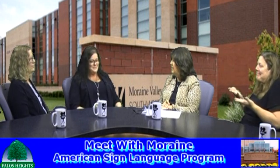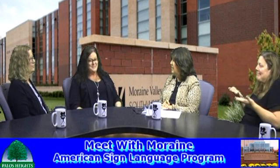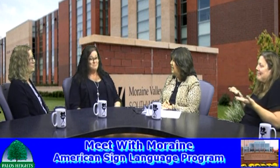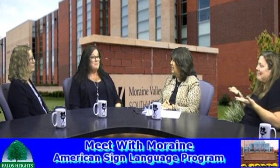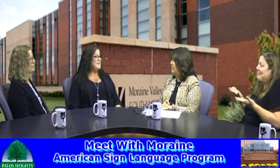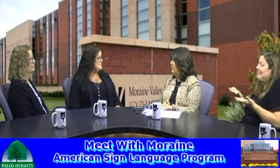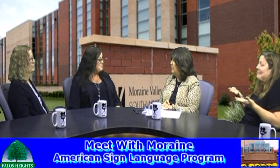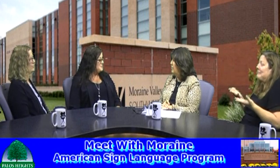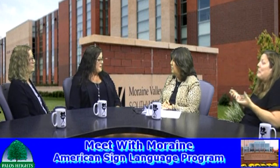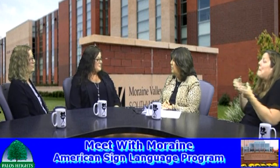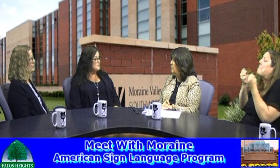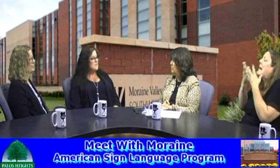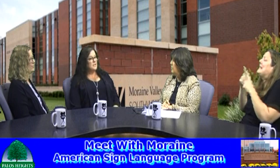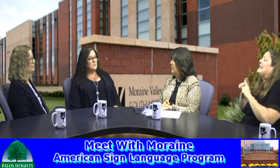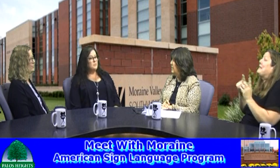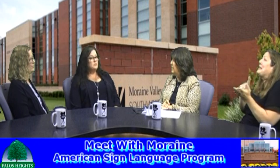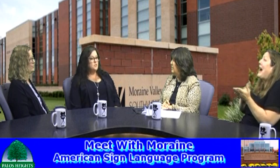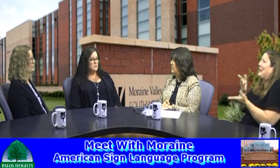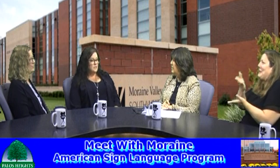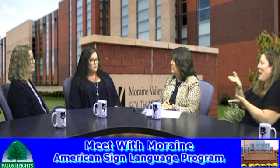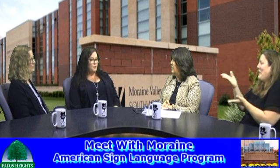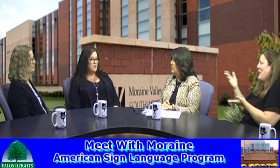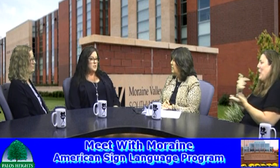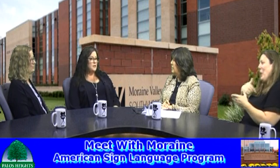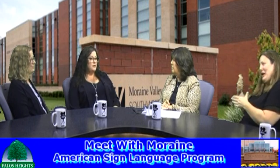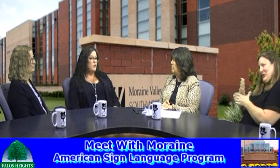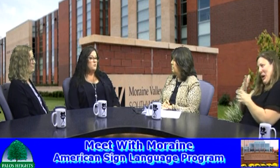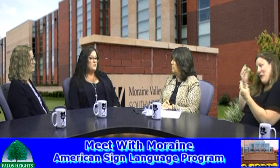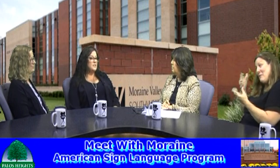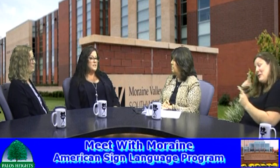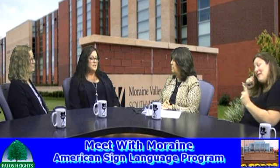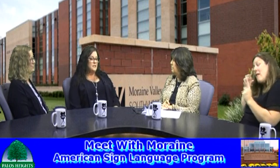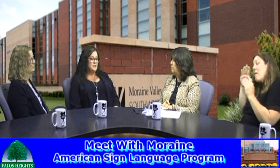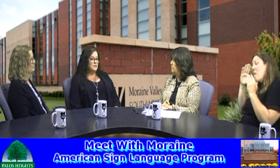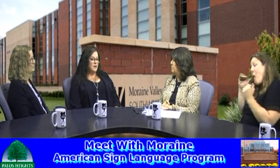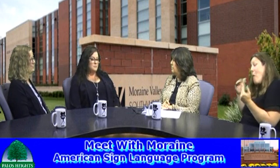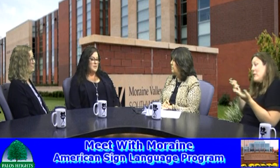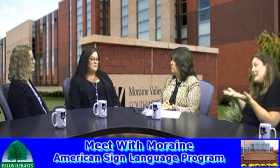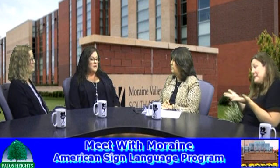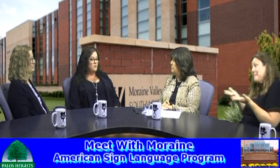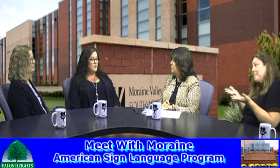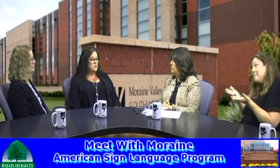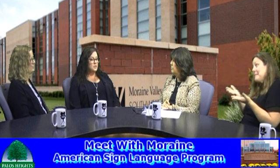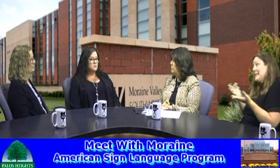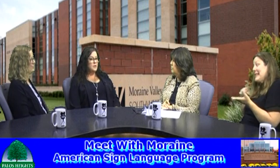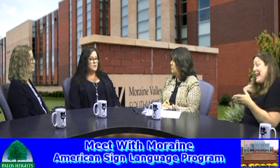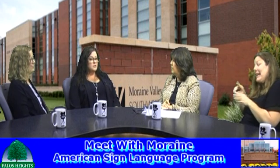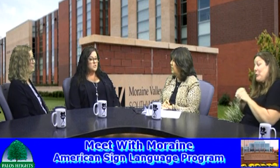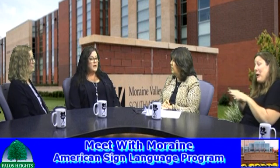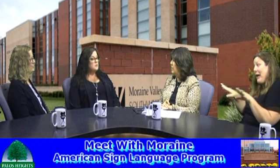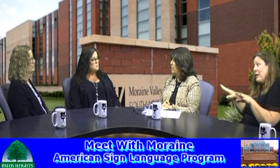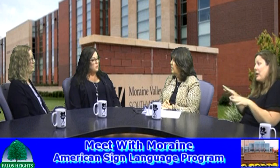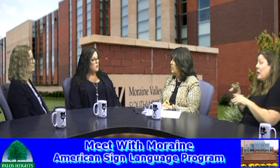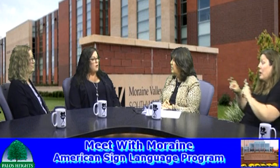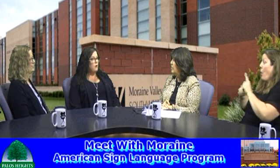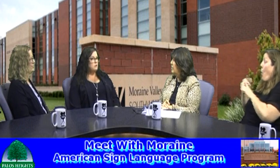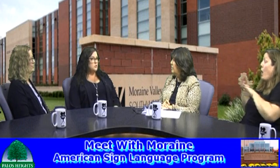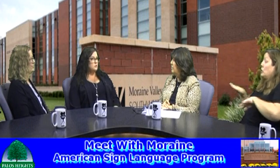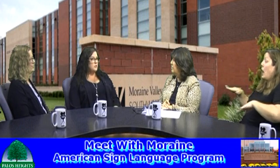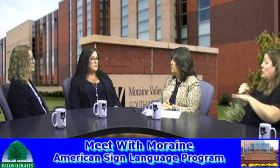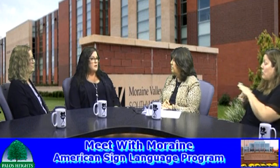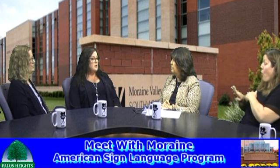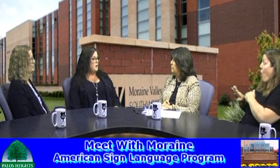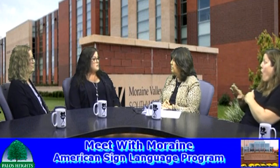of many different doctors. Right. So we do share the information and hopefully get that information, because when a child is born,